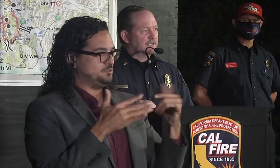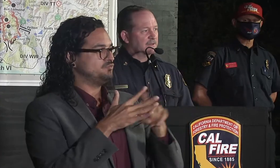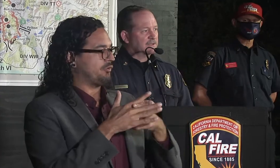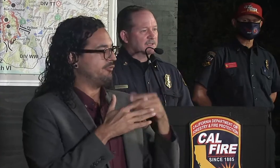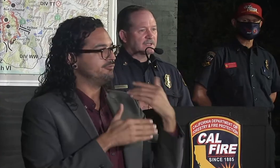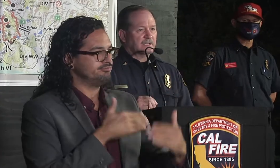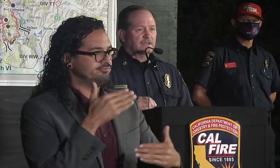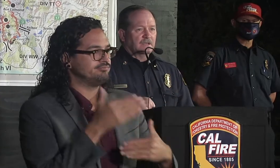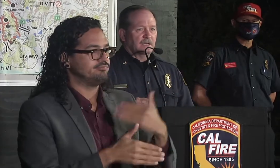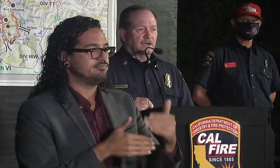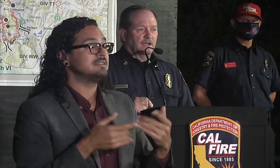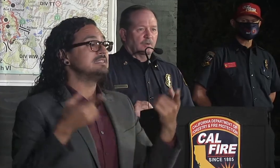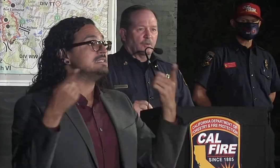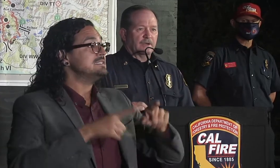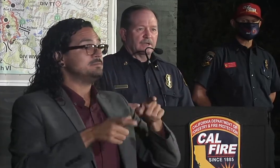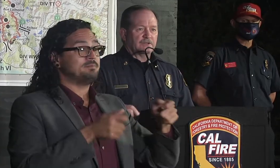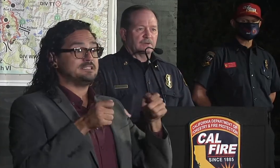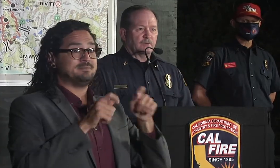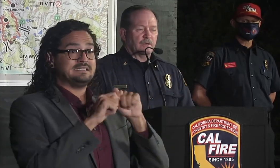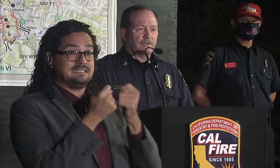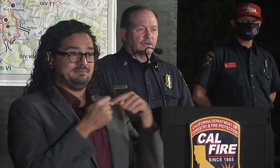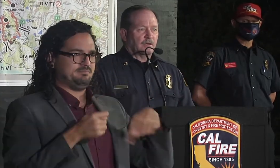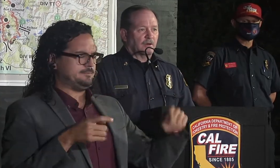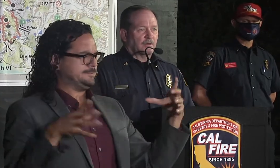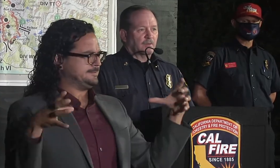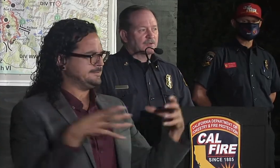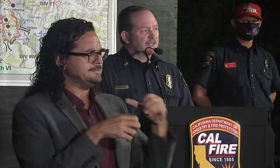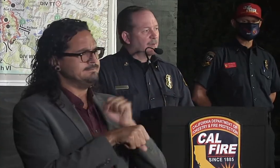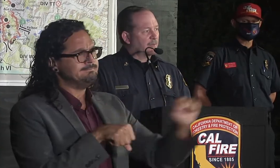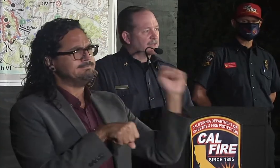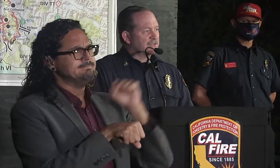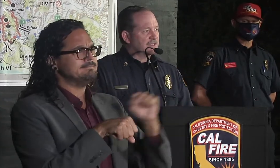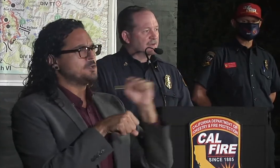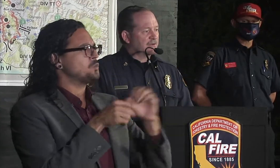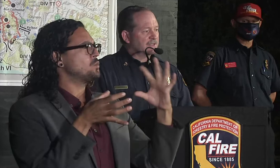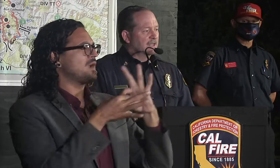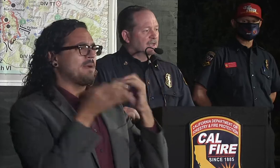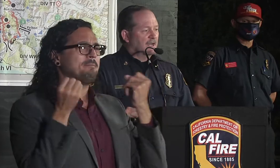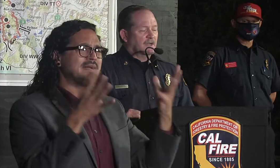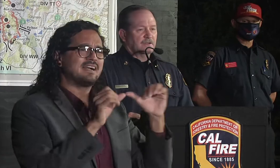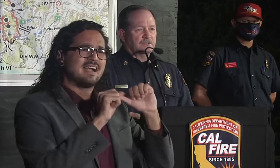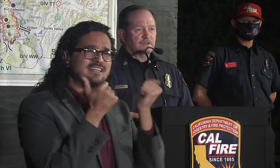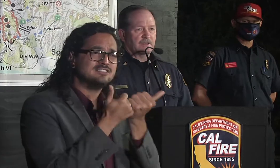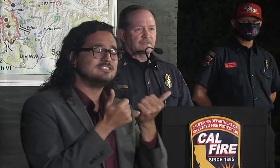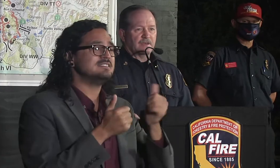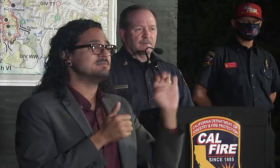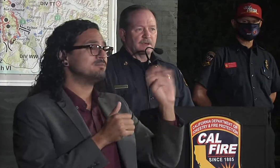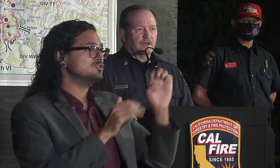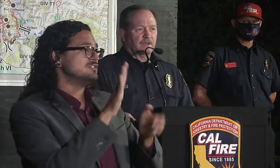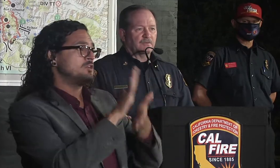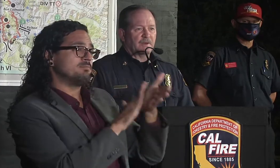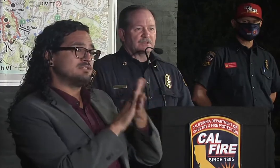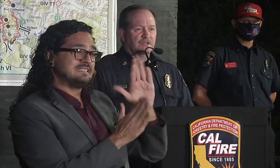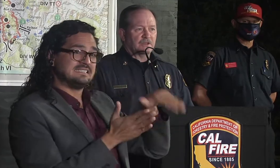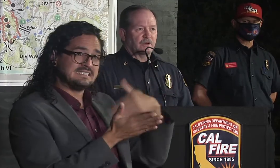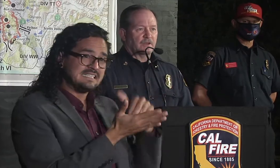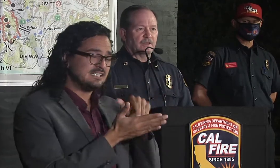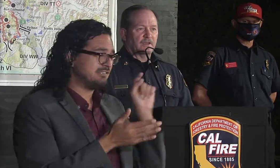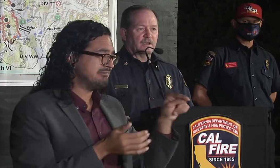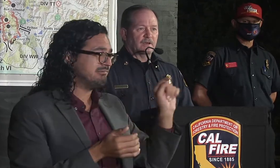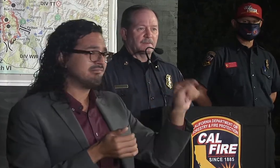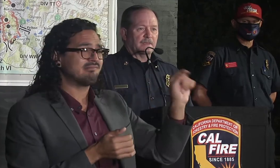been working diligently in coordination with our emergency operations centers to give them